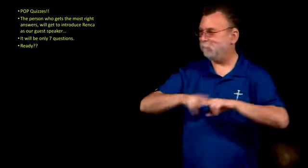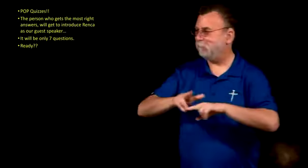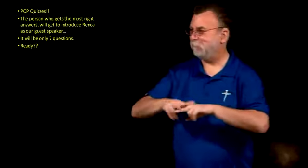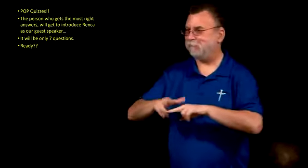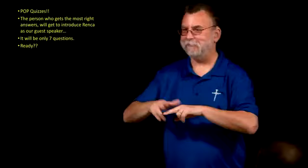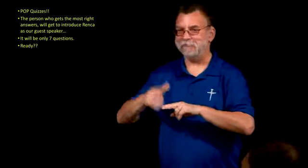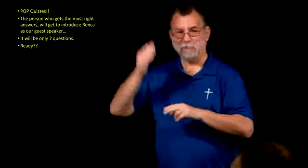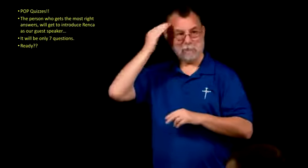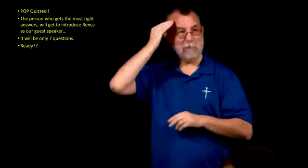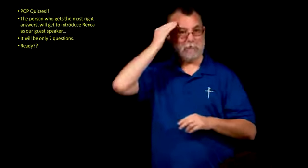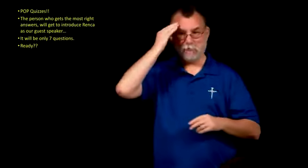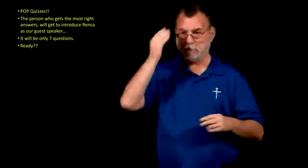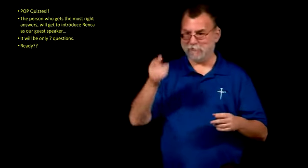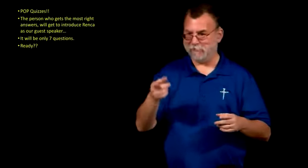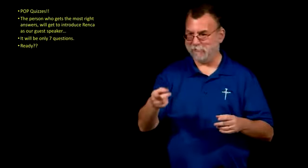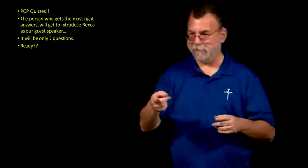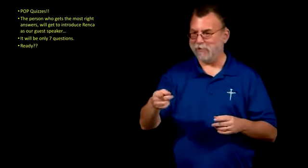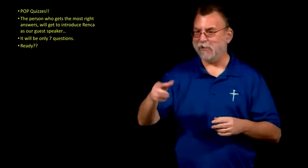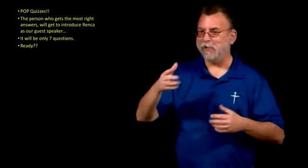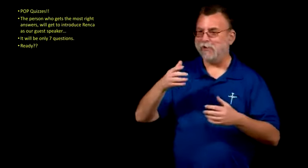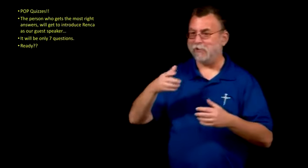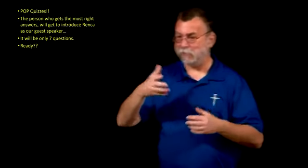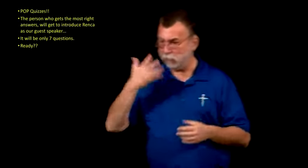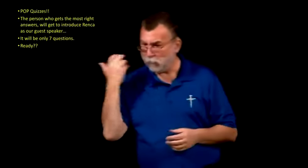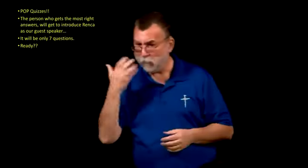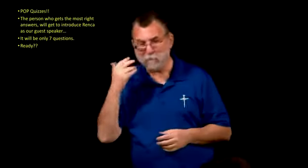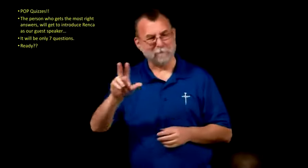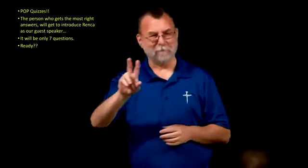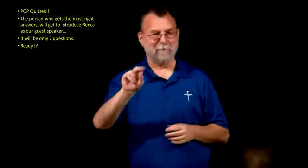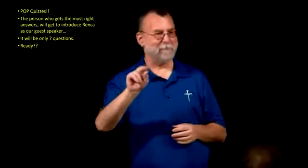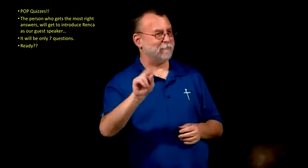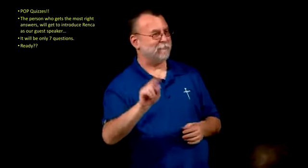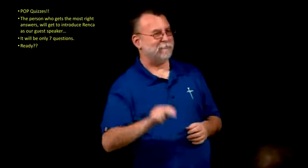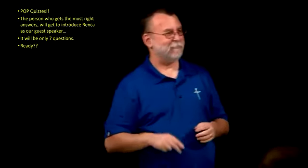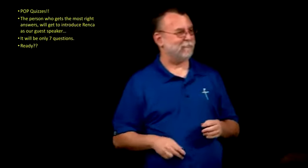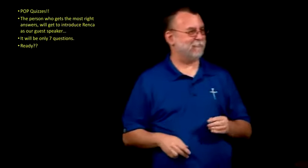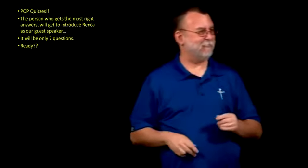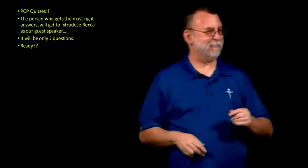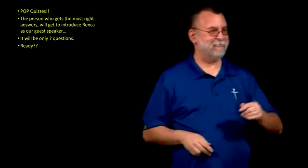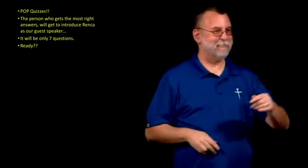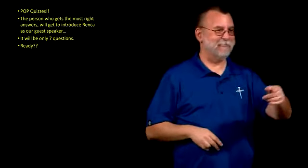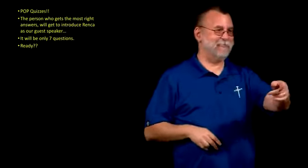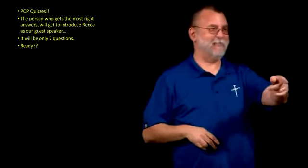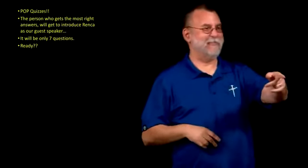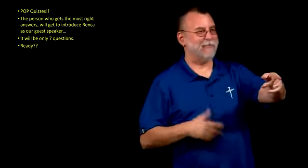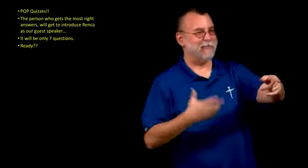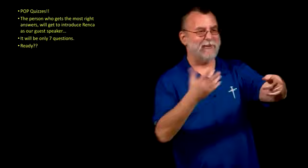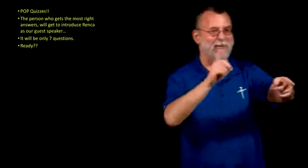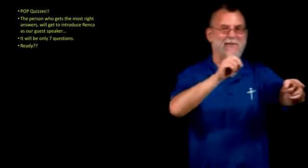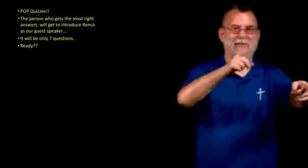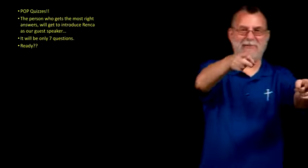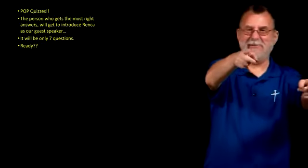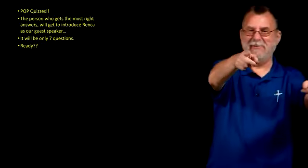The mascot. Does anybody know the mascot? Tigers, no. Okay, so we have more people sitting down.